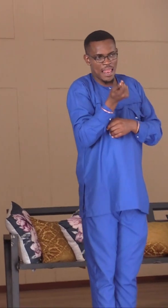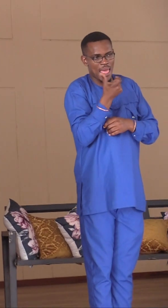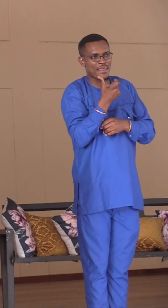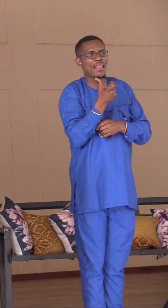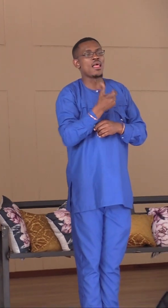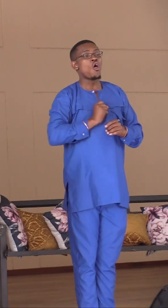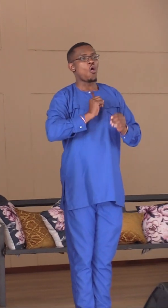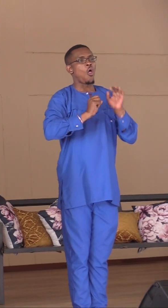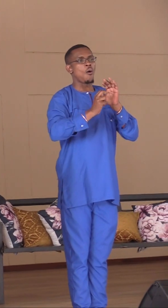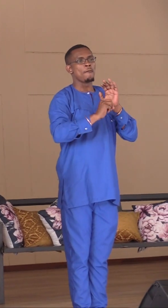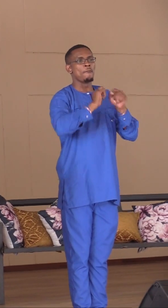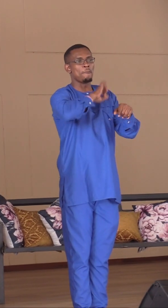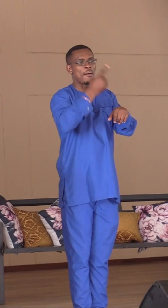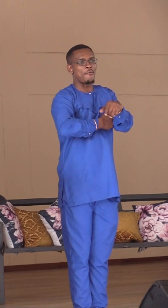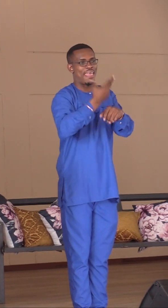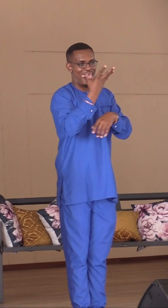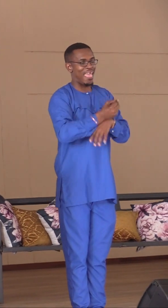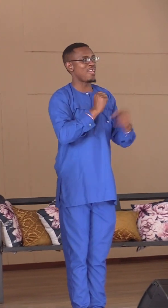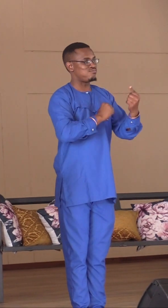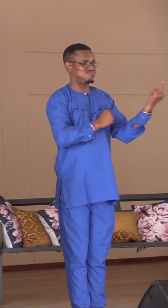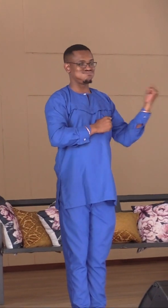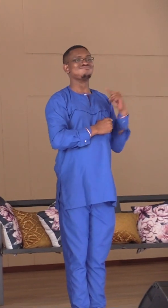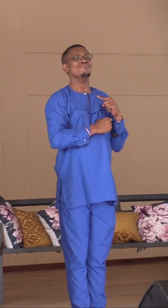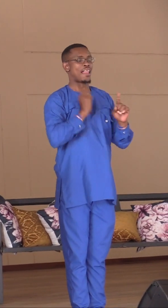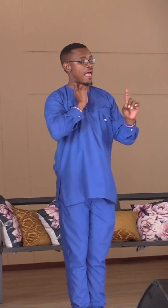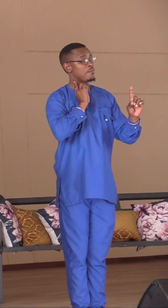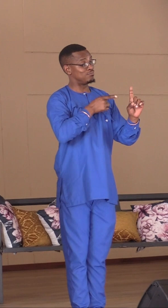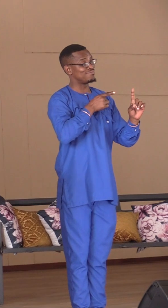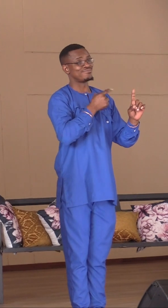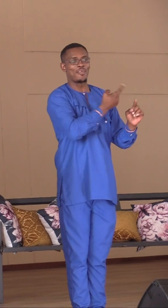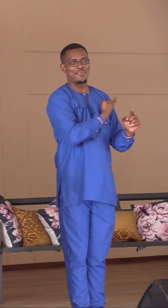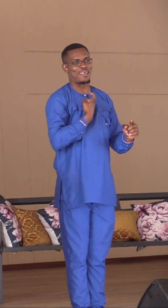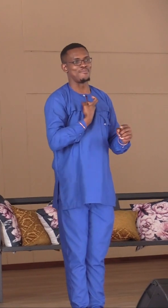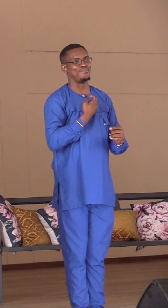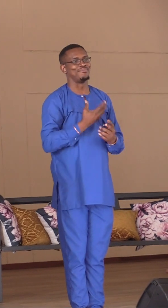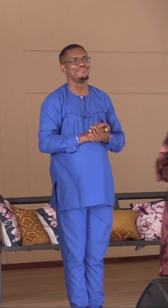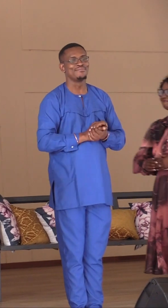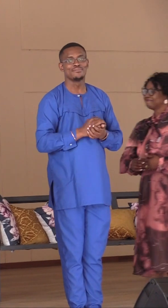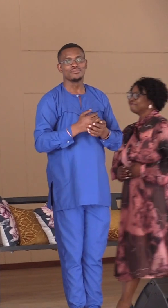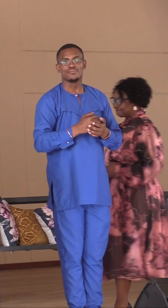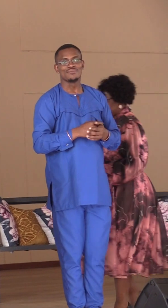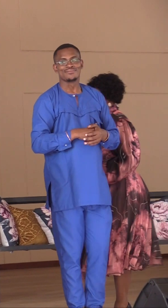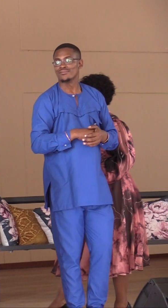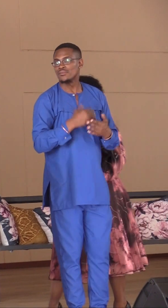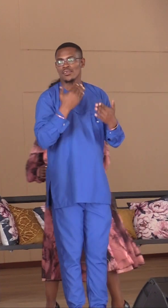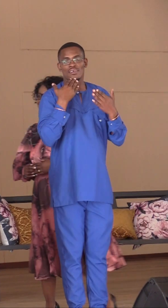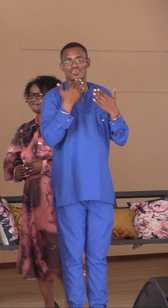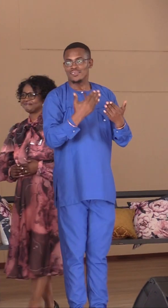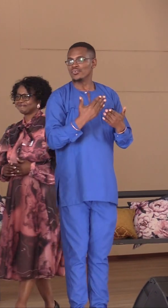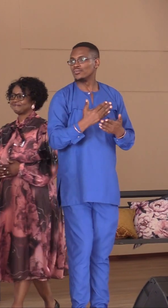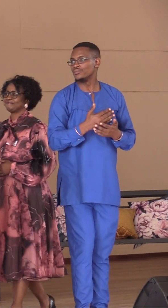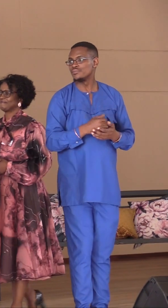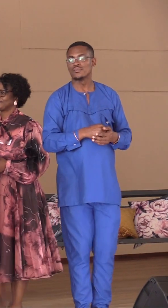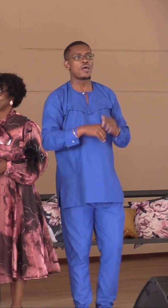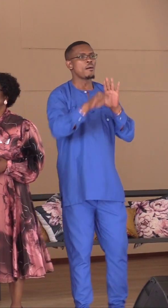of authority which I'm having, MC and Fidio and I can summon up to the stage. Thank you very much, Principal Raleboha. Where's